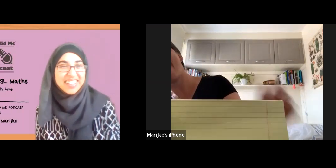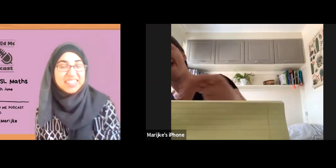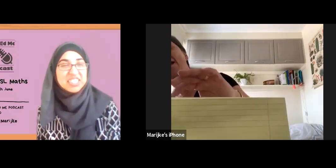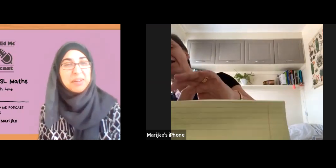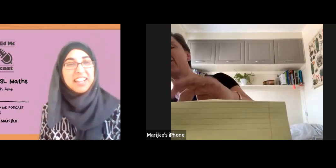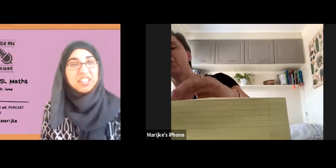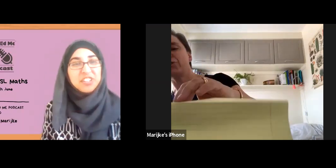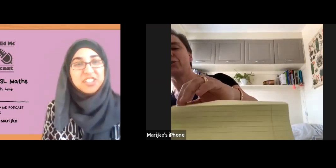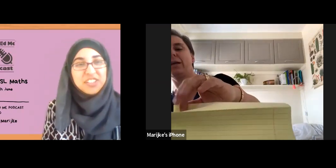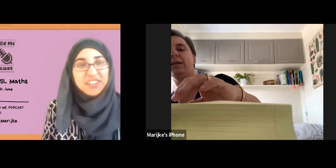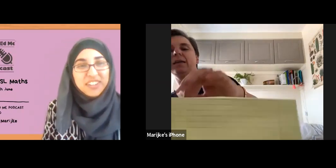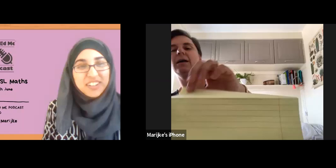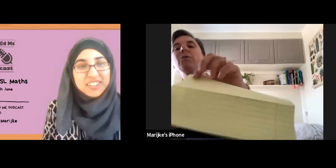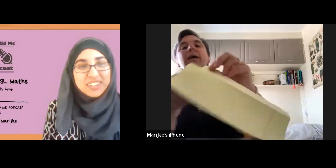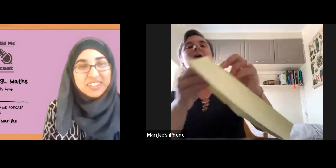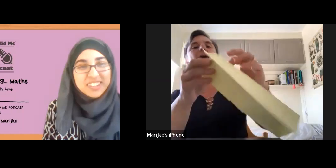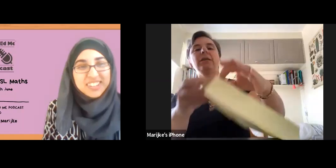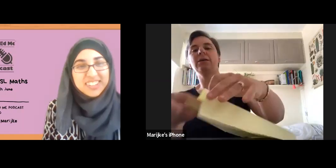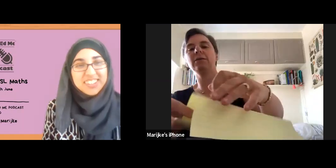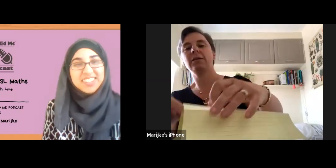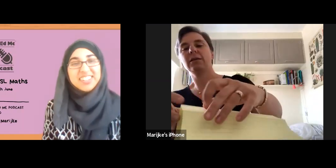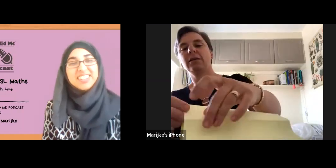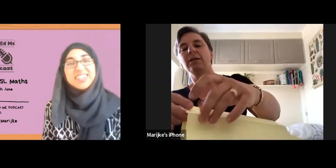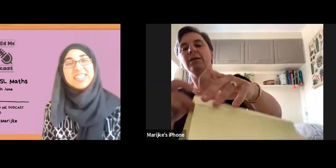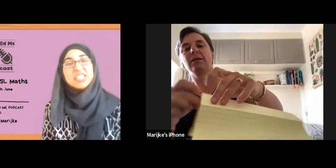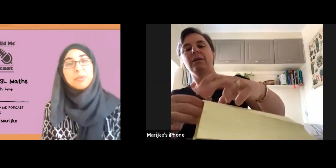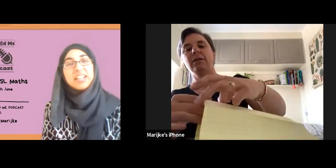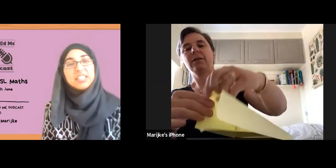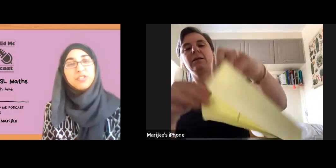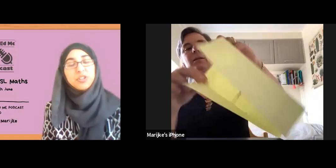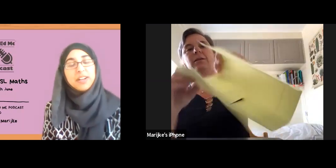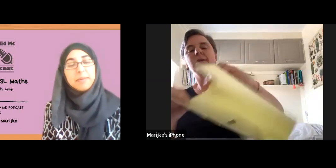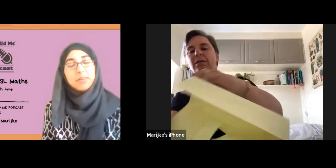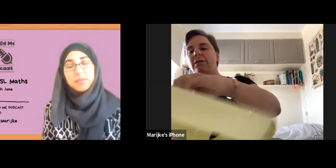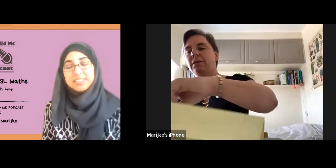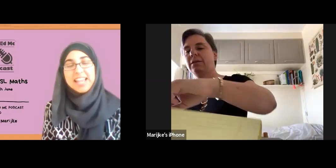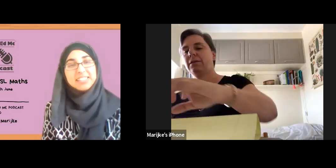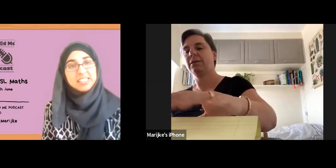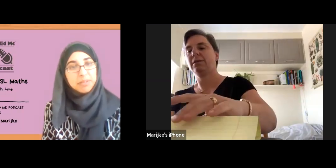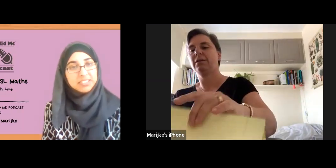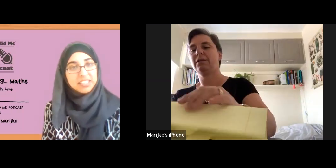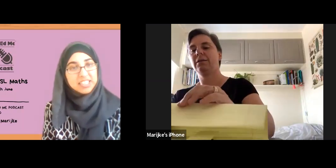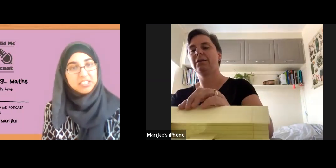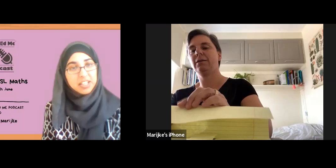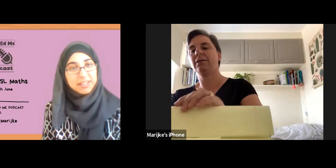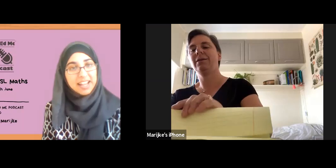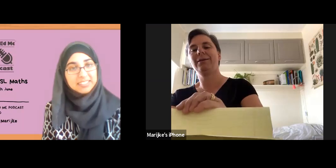This is where like your... shouldn't I? Yeah, okay, hang on. This is where kind of your net building skills come in handy. I